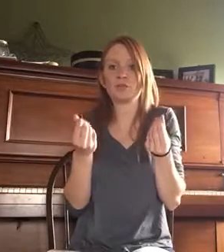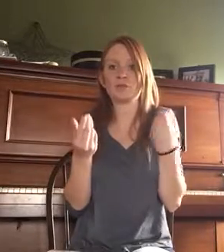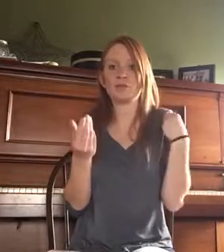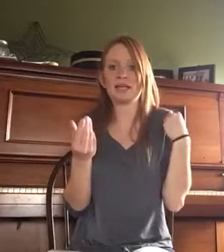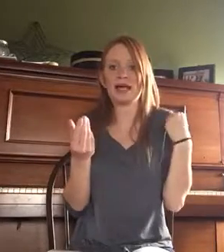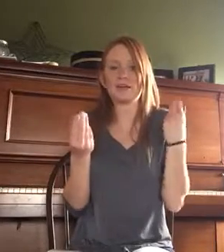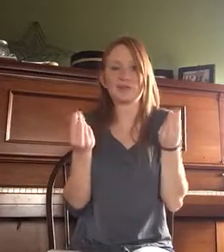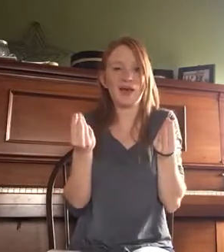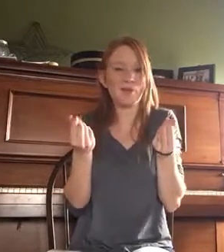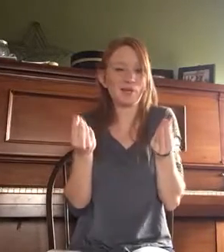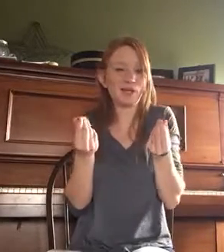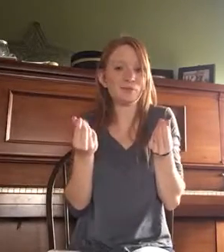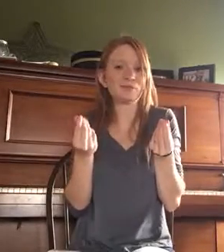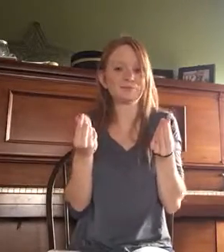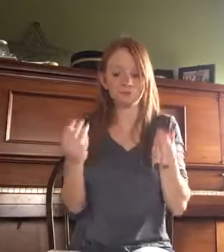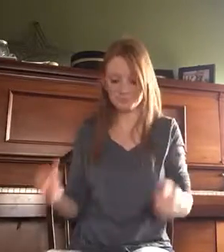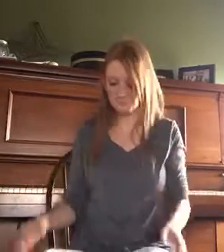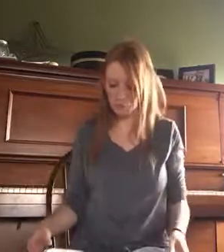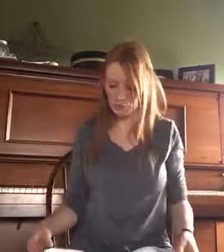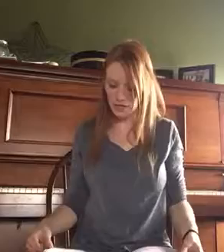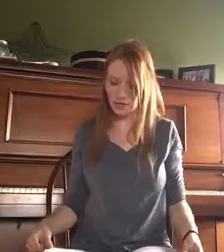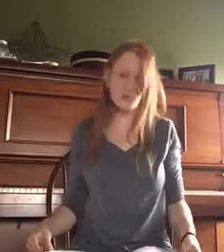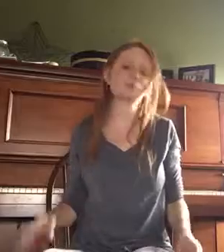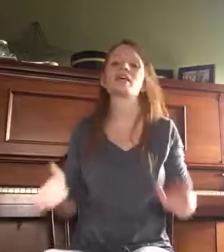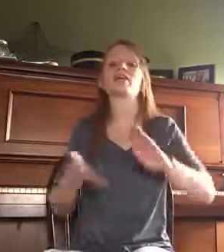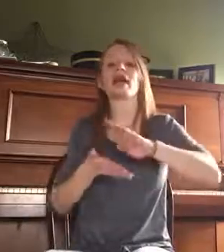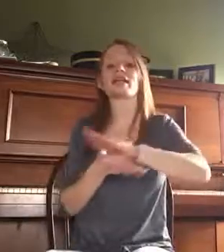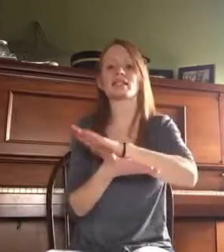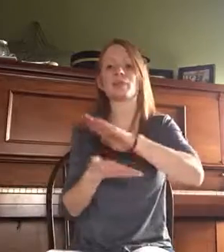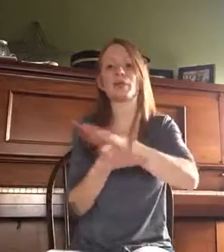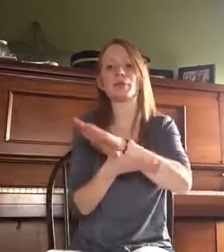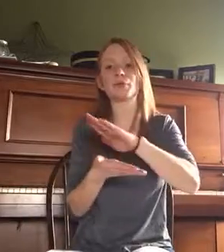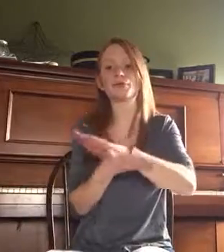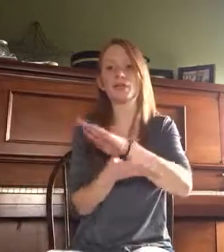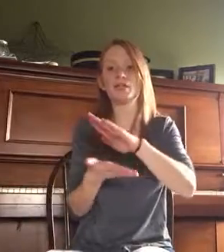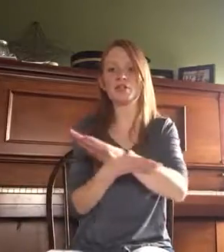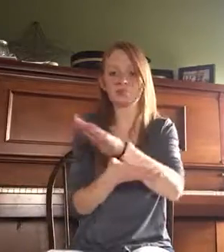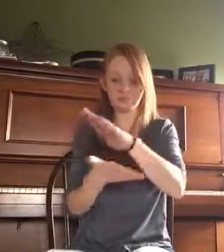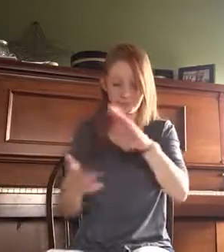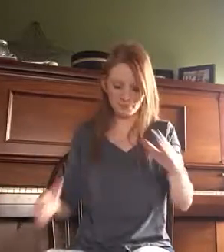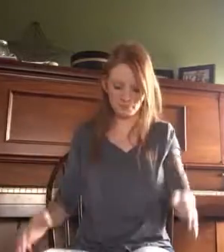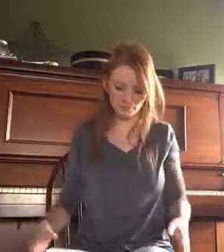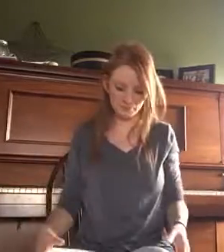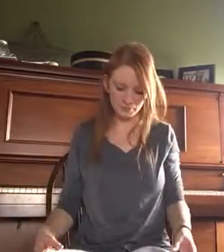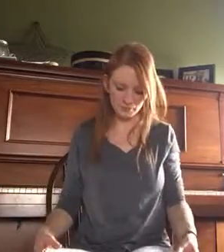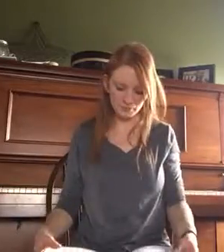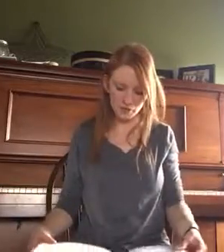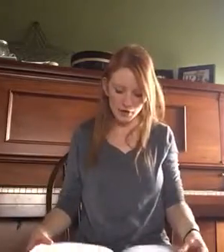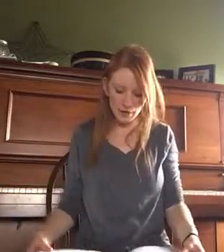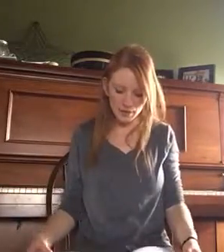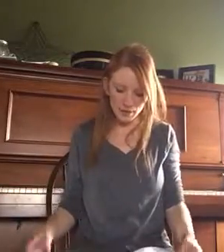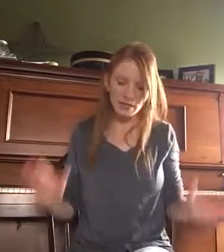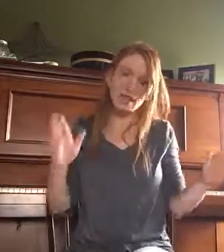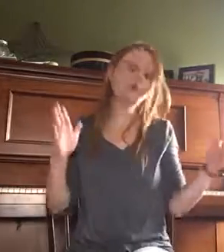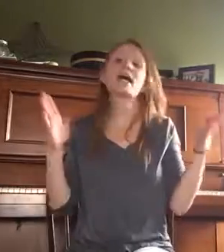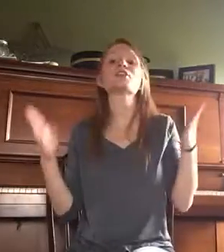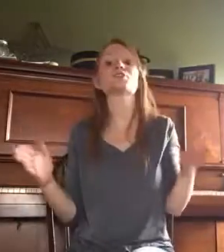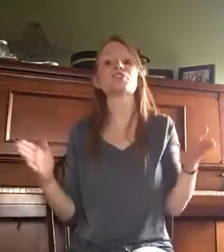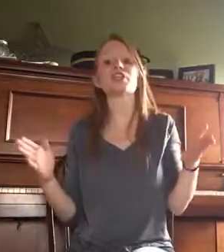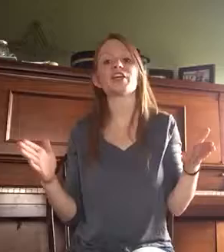clothes are made out of, fabric. That's what I use. And then lastly, paper, which you guys know. Okay, now we kind of switch